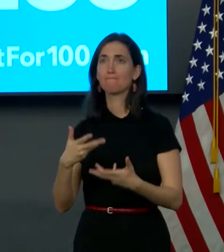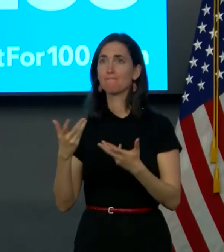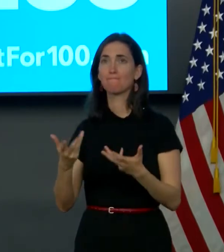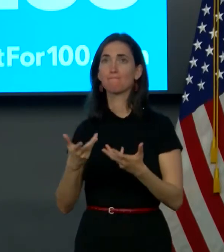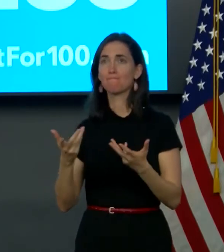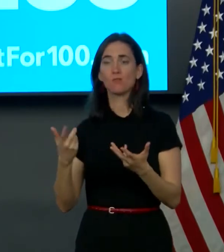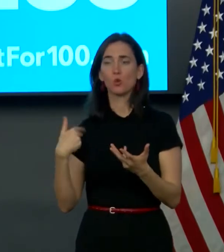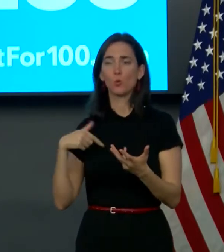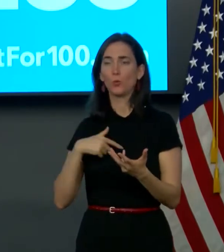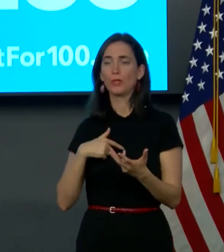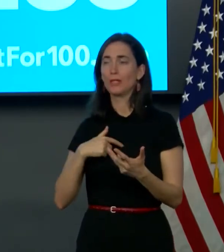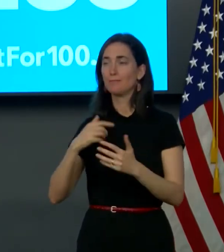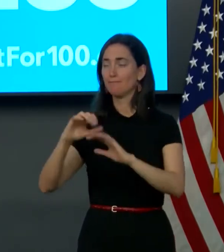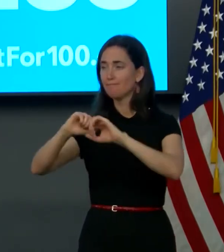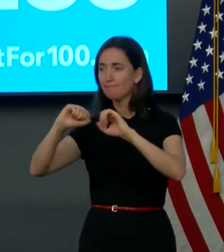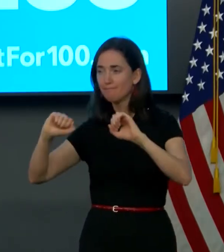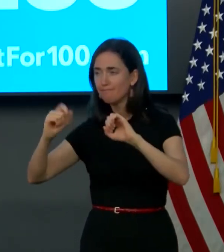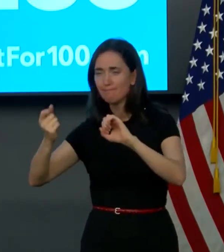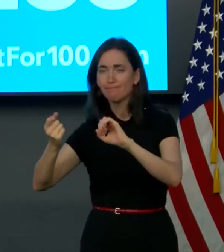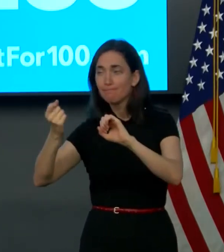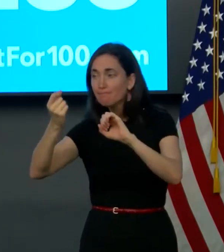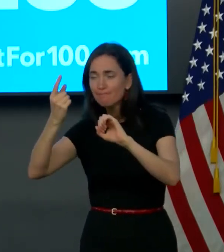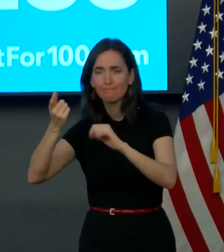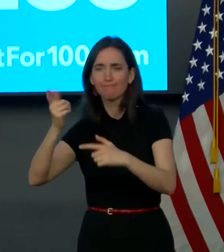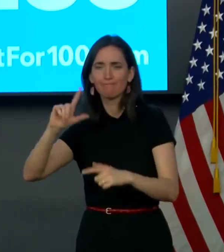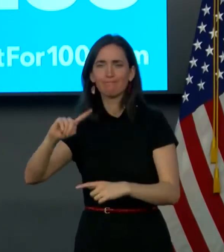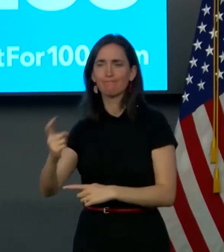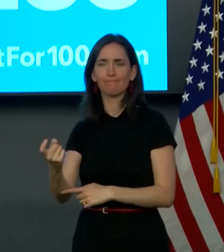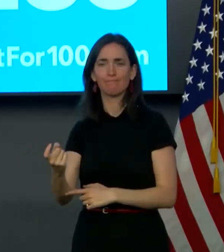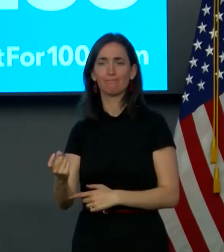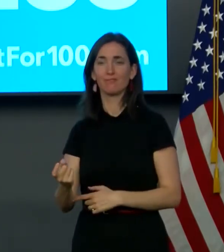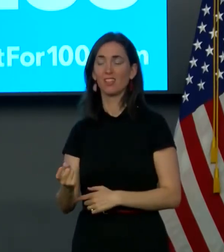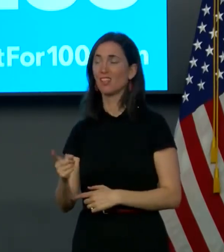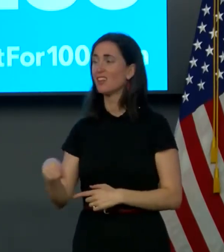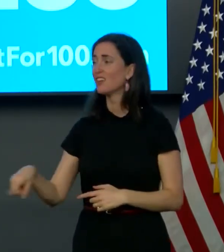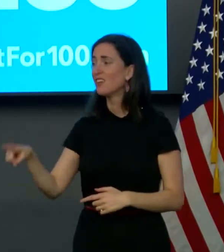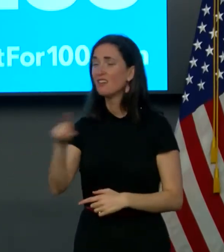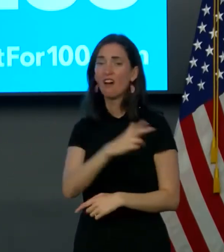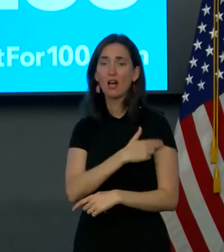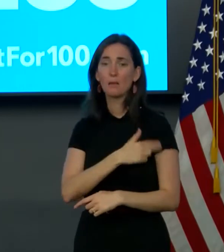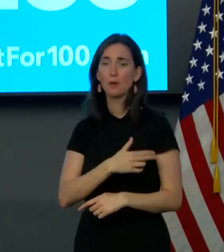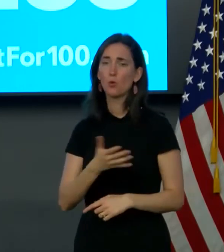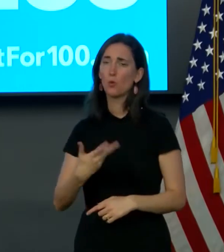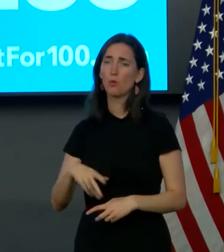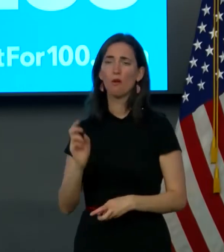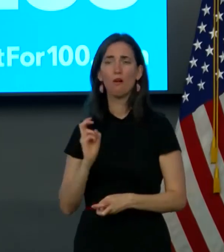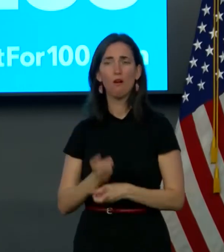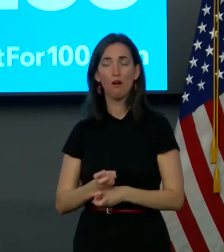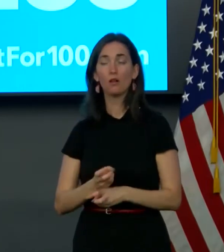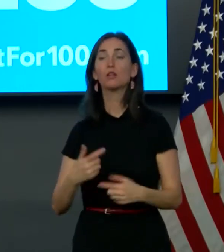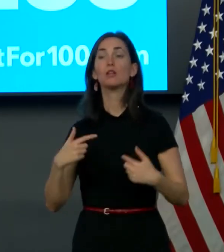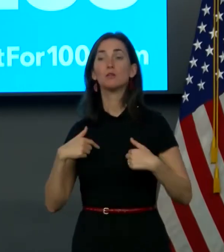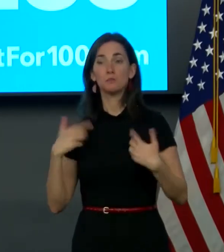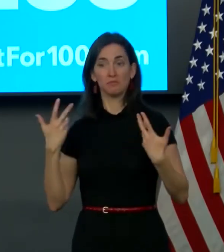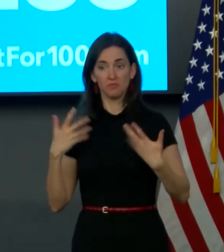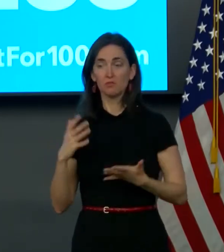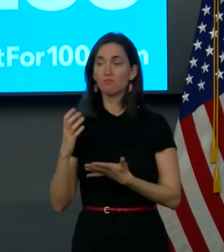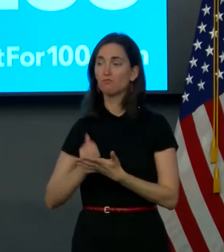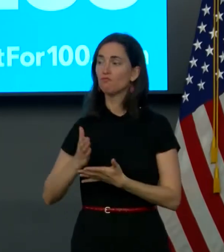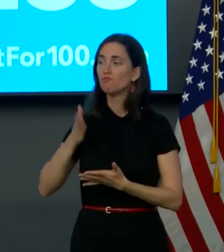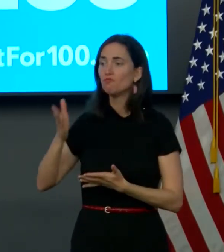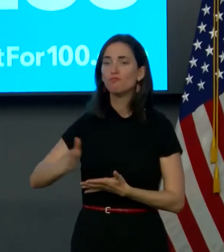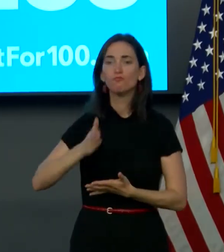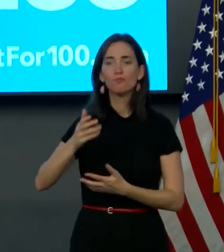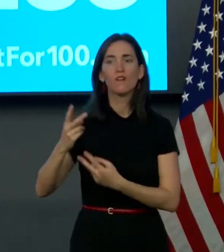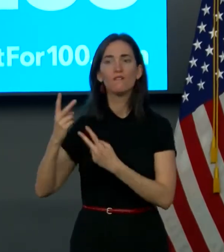begin to imagine. It is tough. I had an opportunity to visit with some